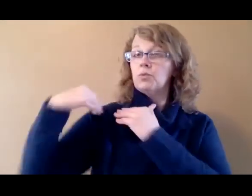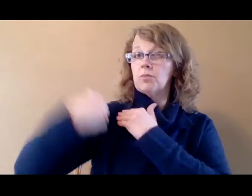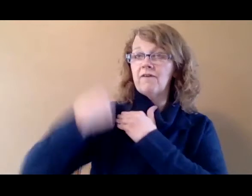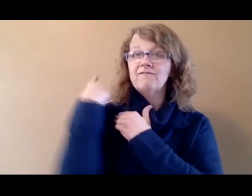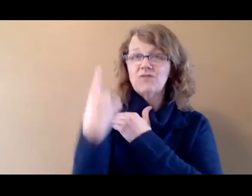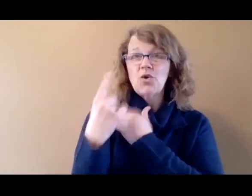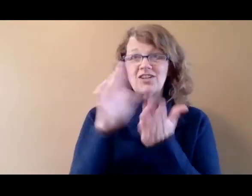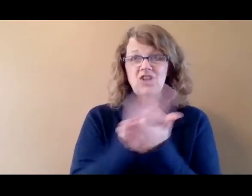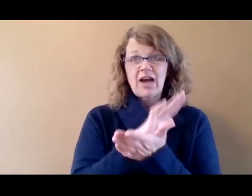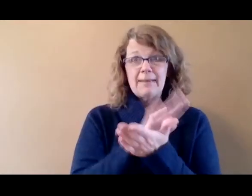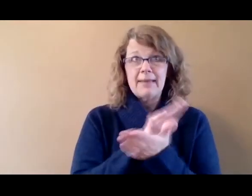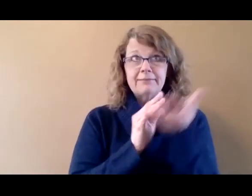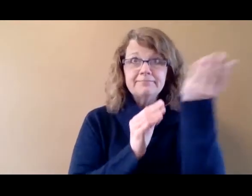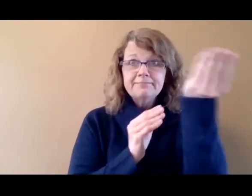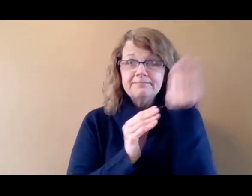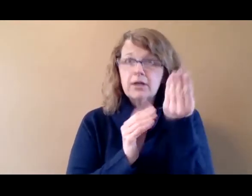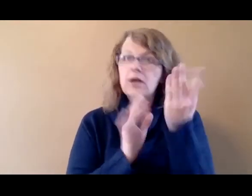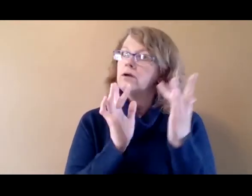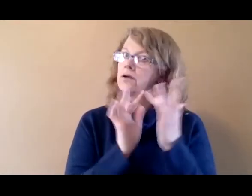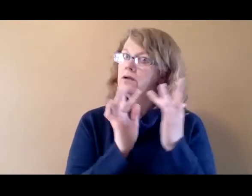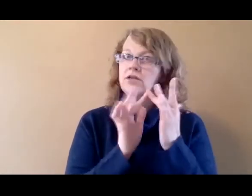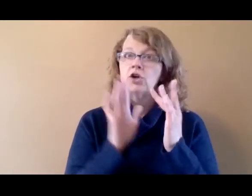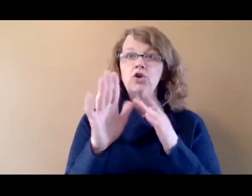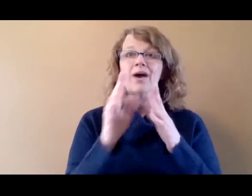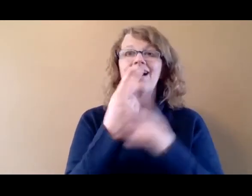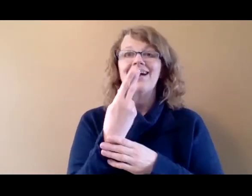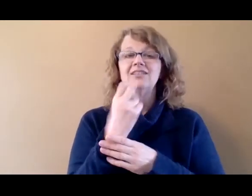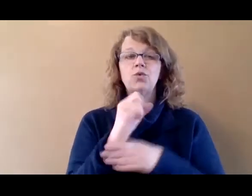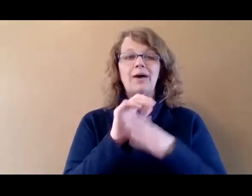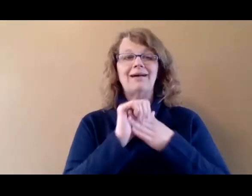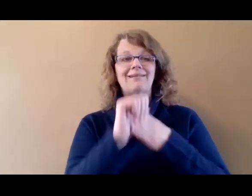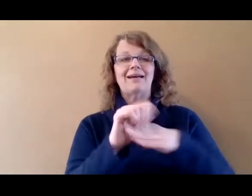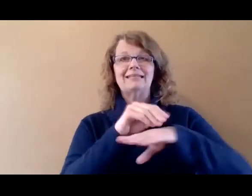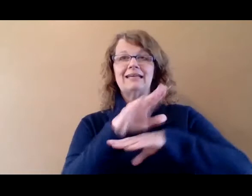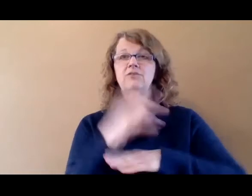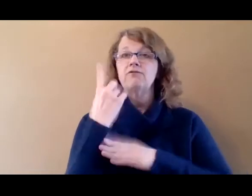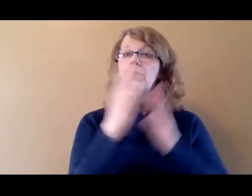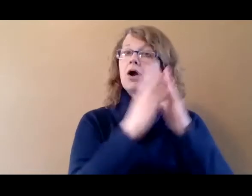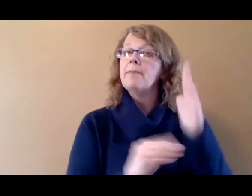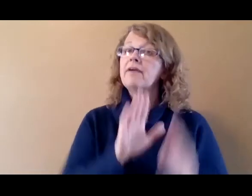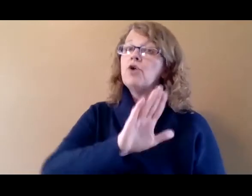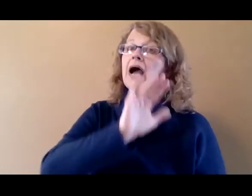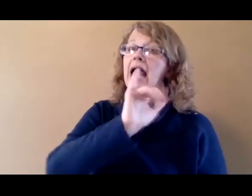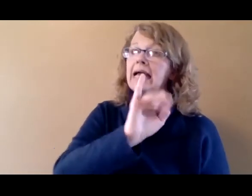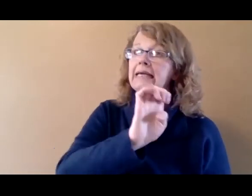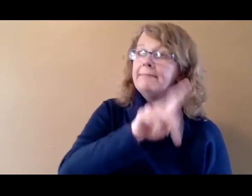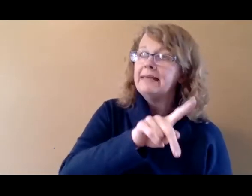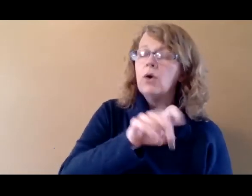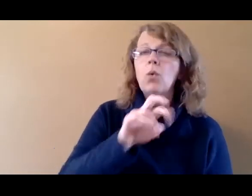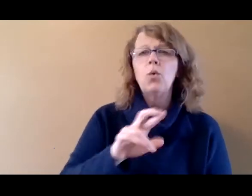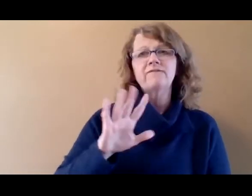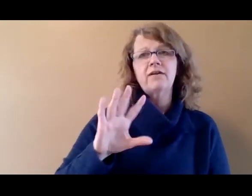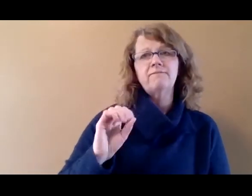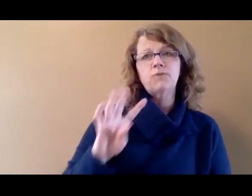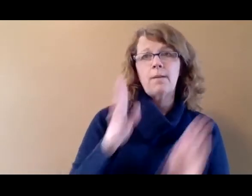you to reach out to your high school guidance counselor to get a copy of your IEP or your 504 plan, and make sure you get a copy